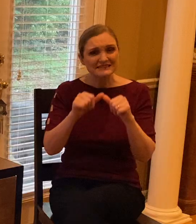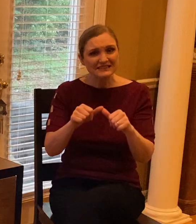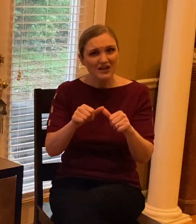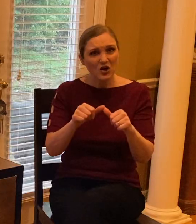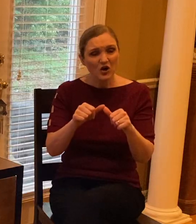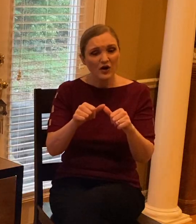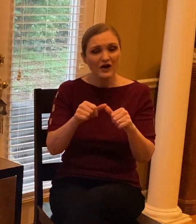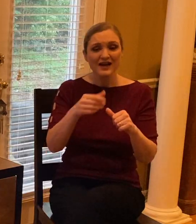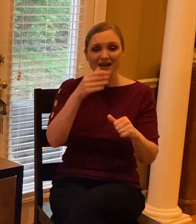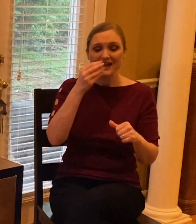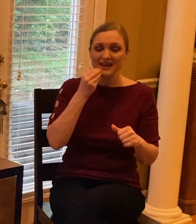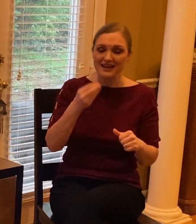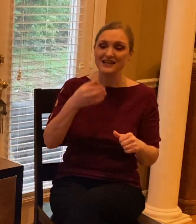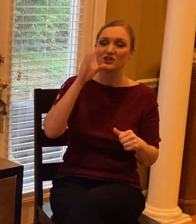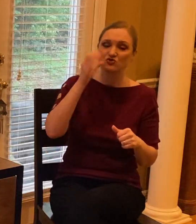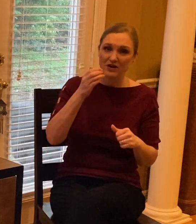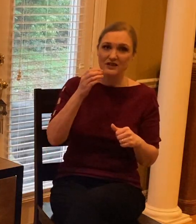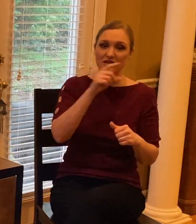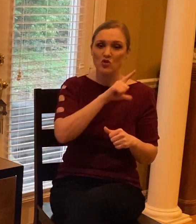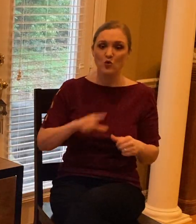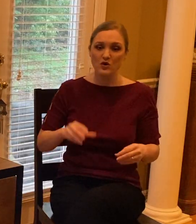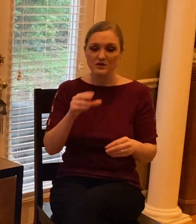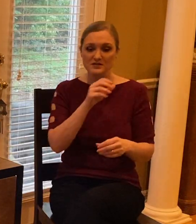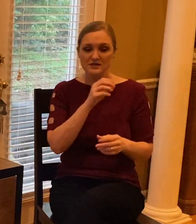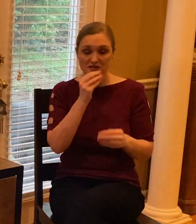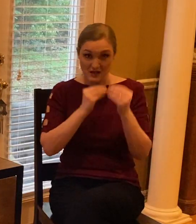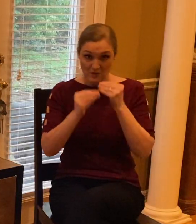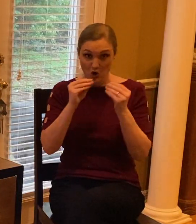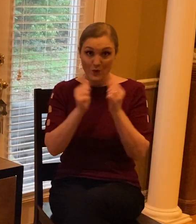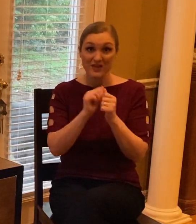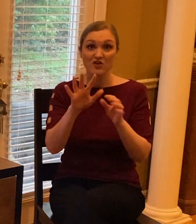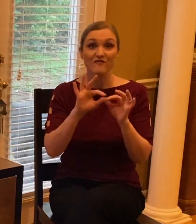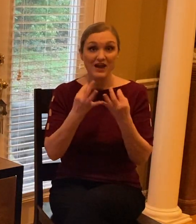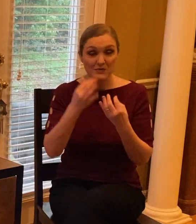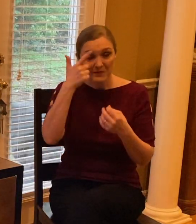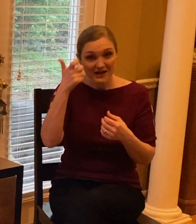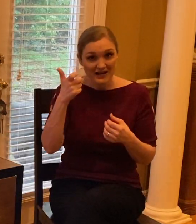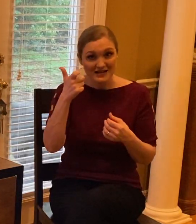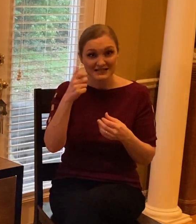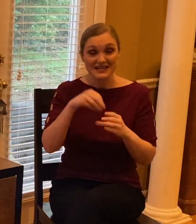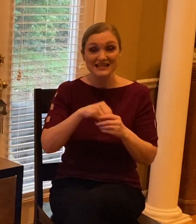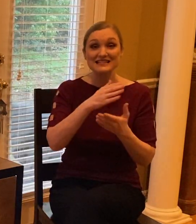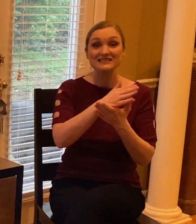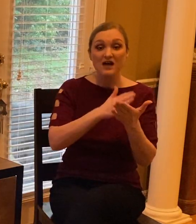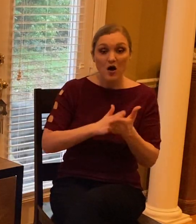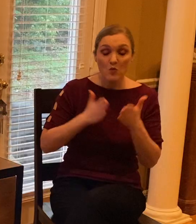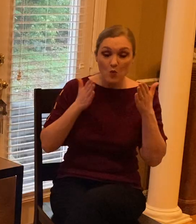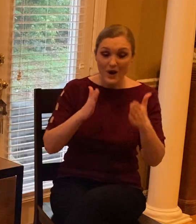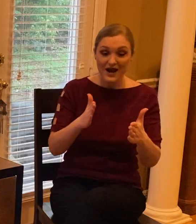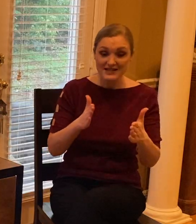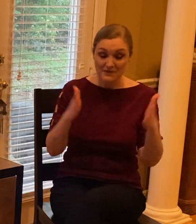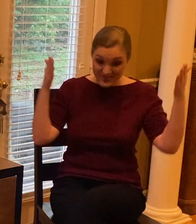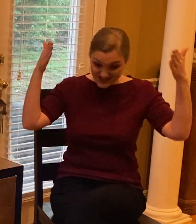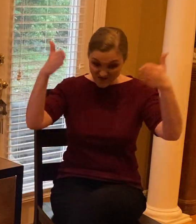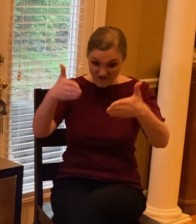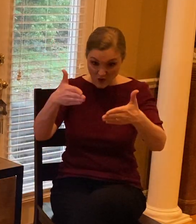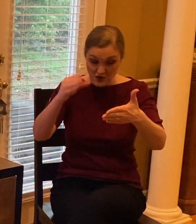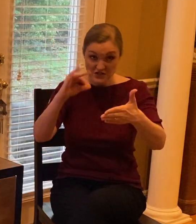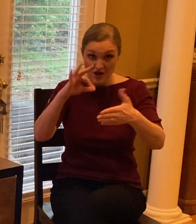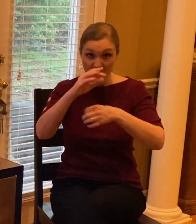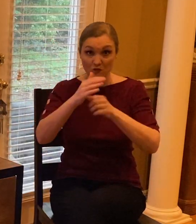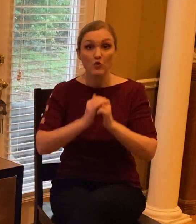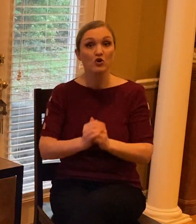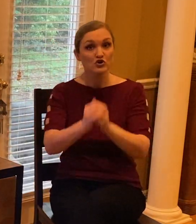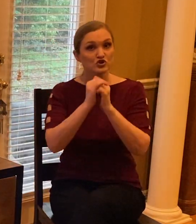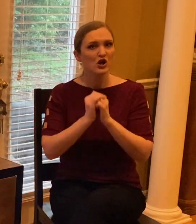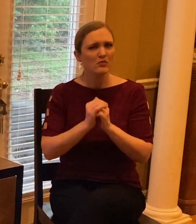Lord's Supper in your homes with your family, because, you know, in some senses, this is the centerpiece of our worship. And why is that?